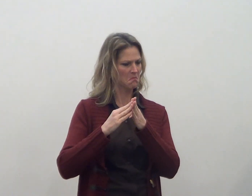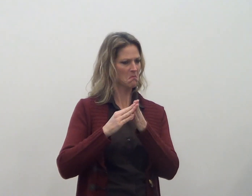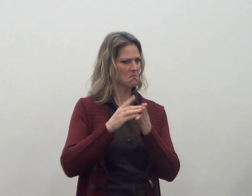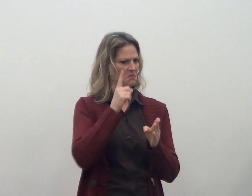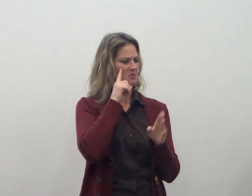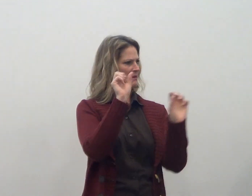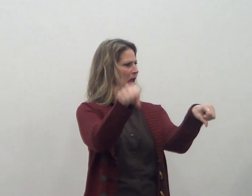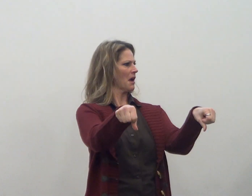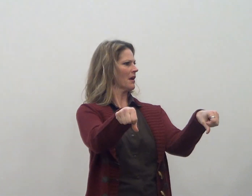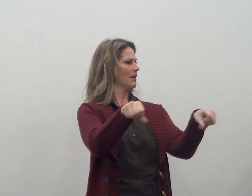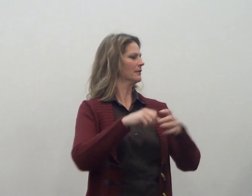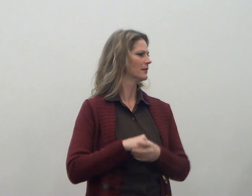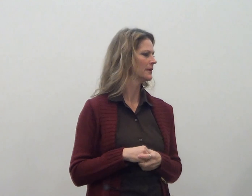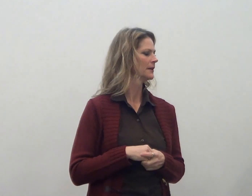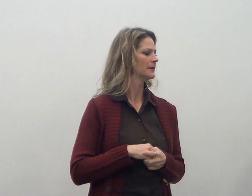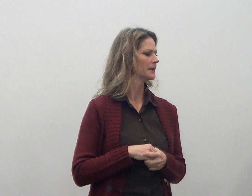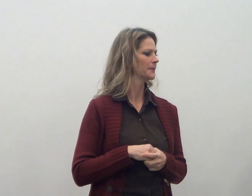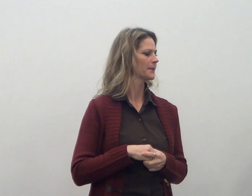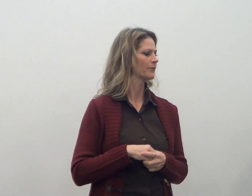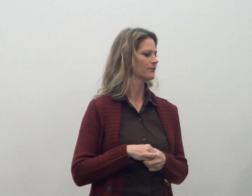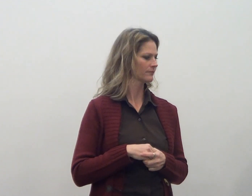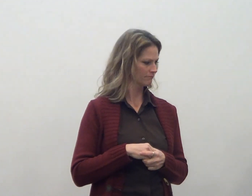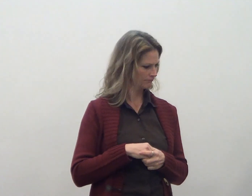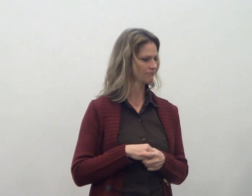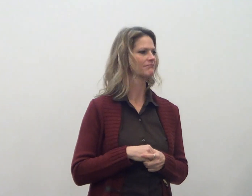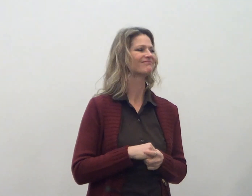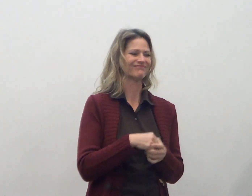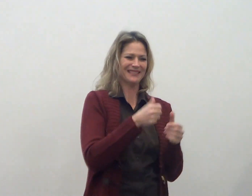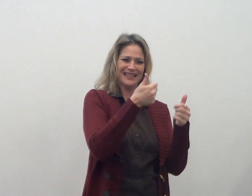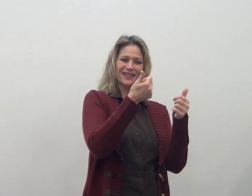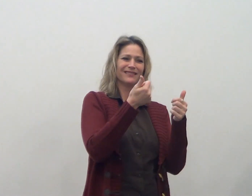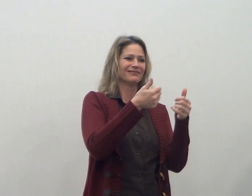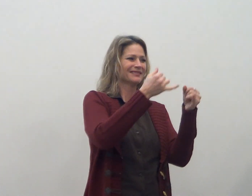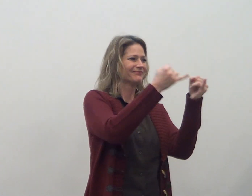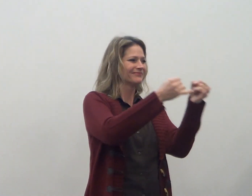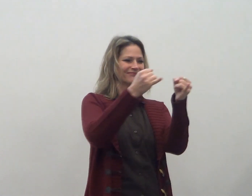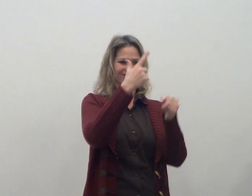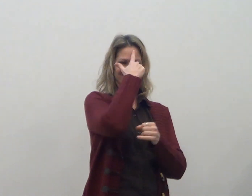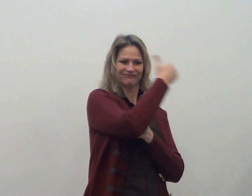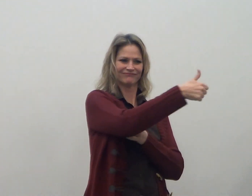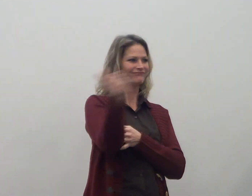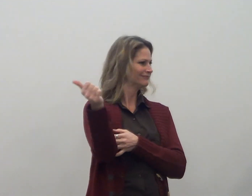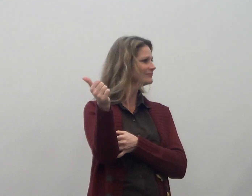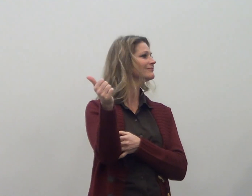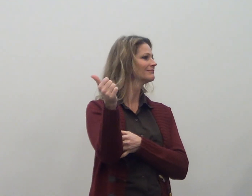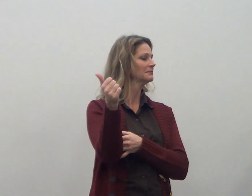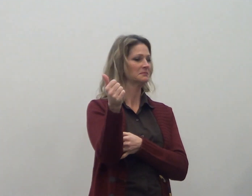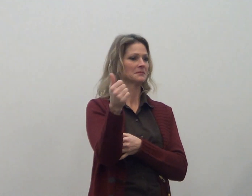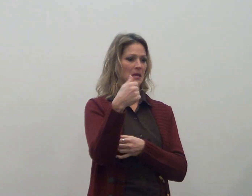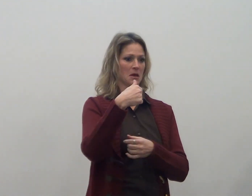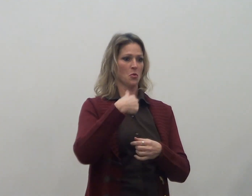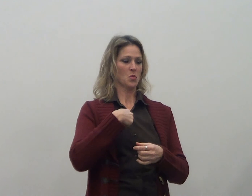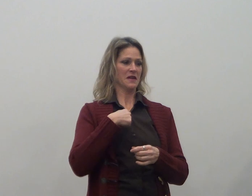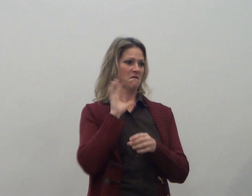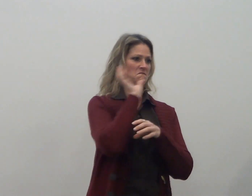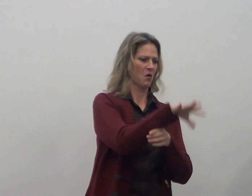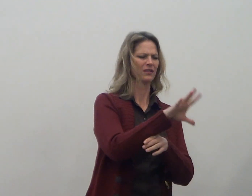really important to know that it is up to each individual person for their decision, and that's something that you have to